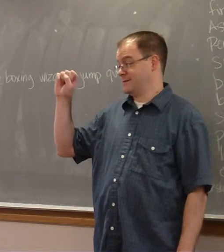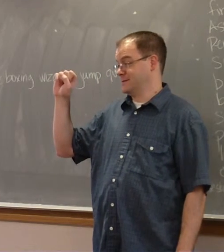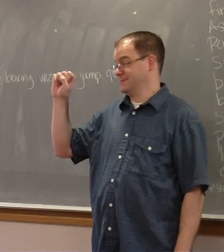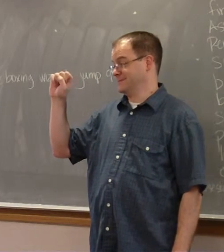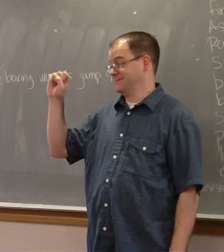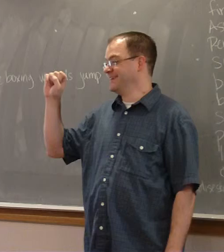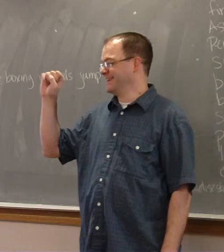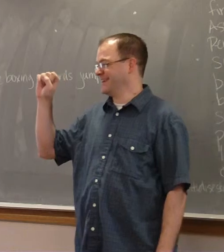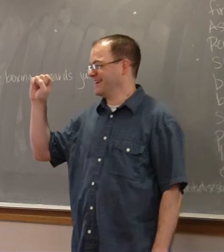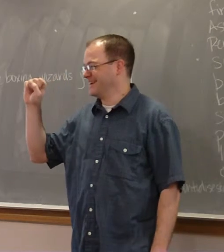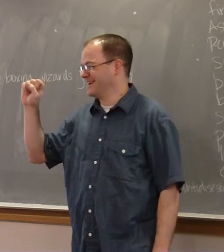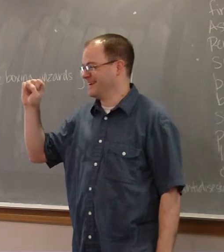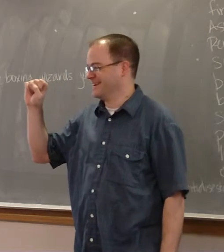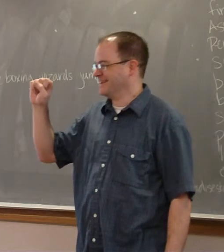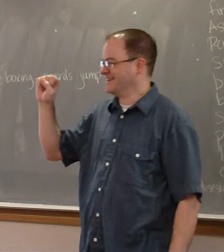RS.